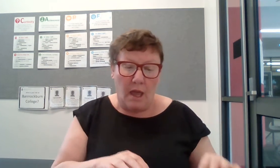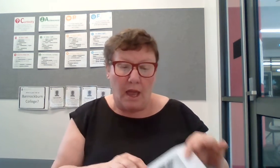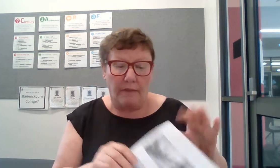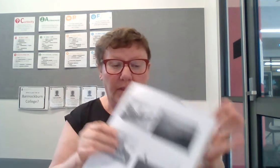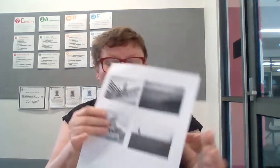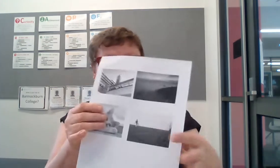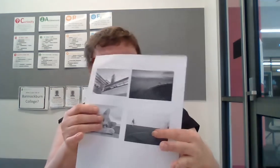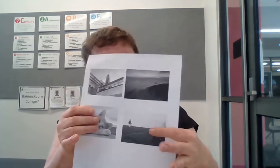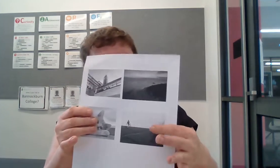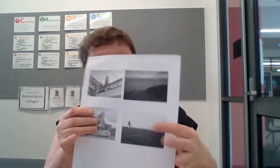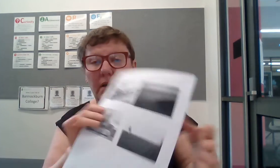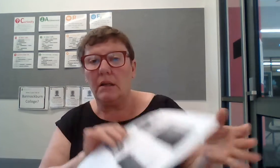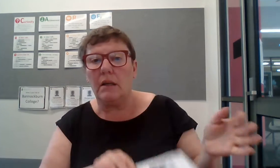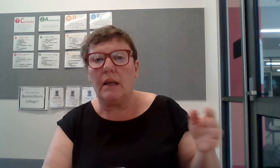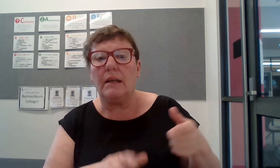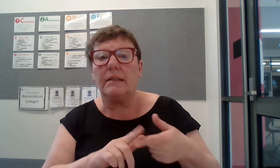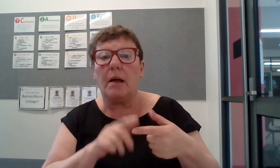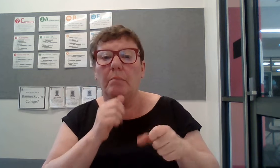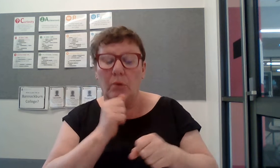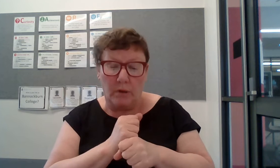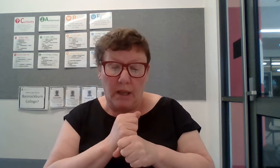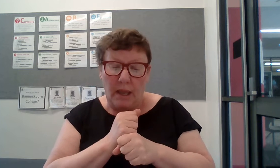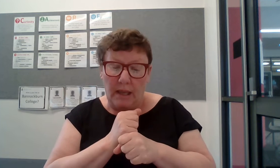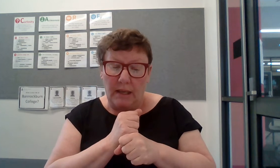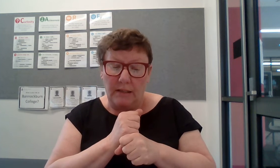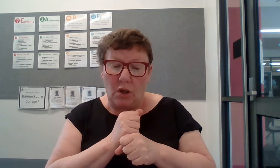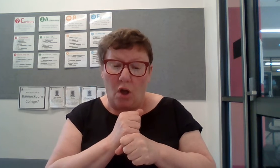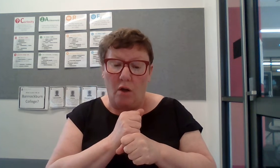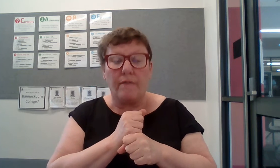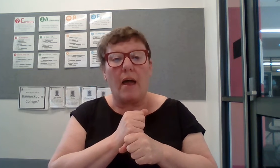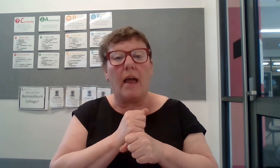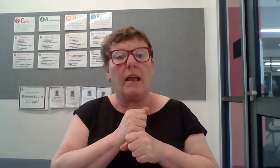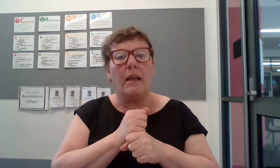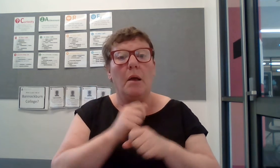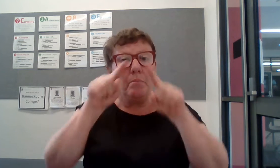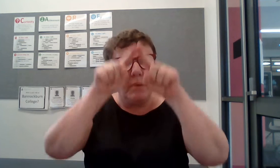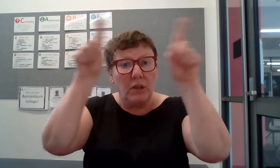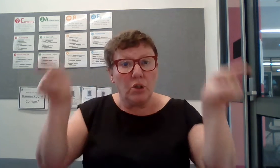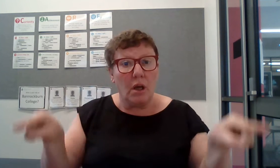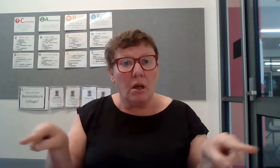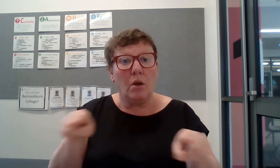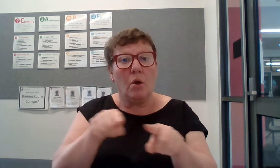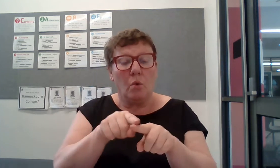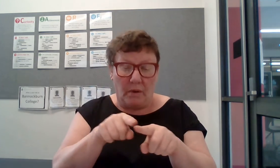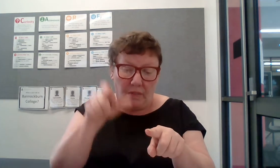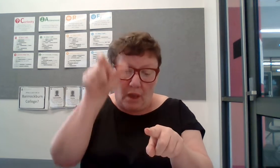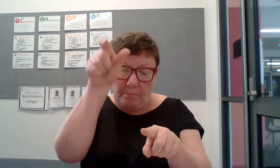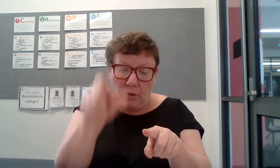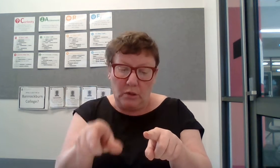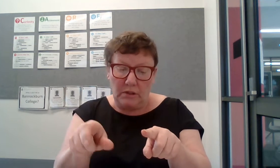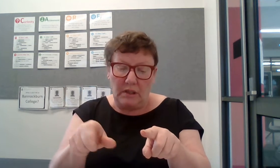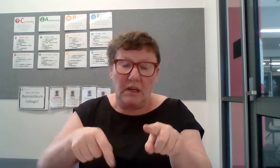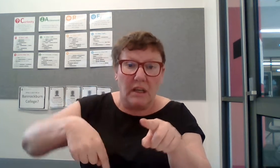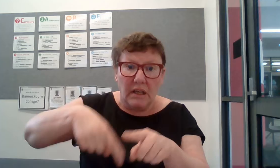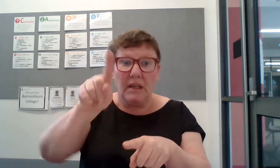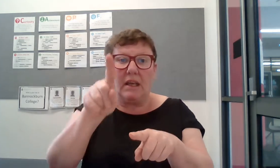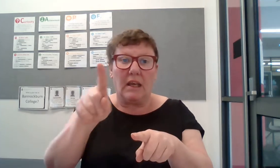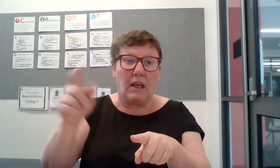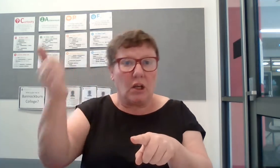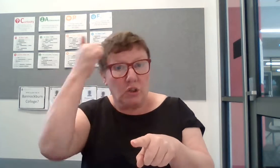And the last one, example, is of a picture with a person kicking a